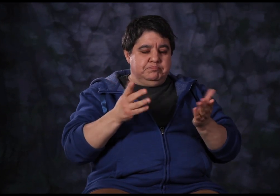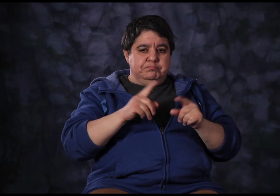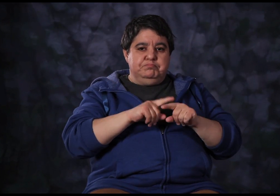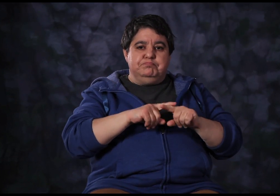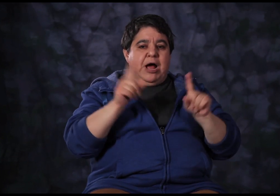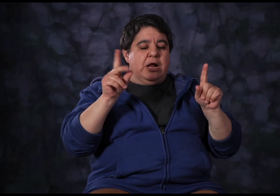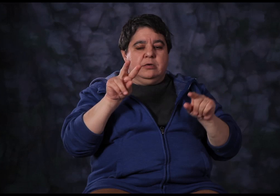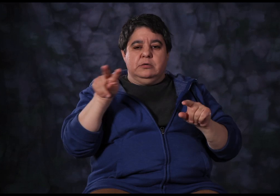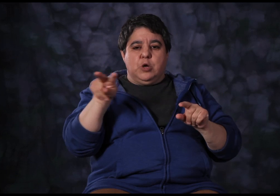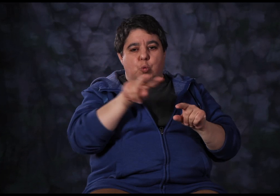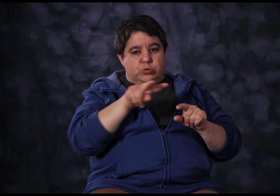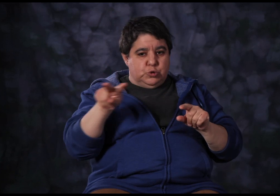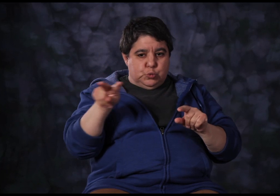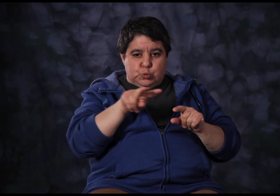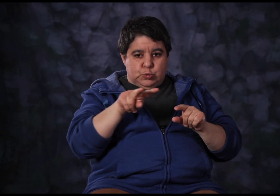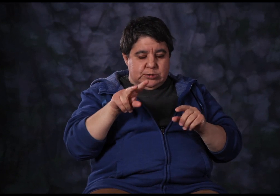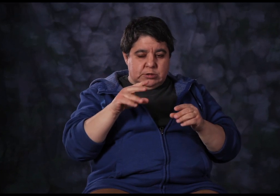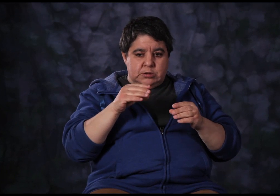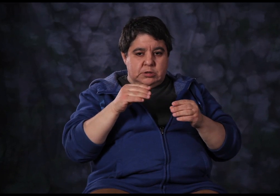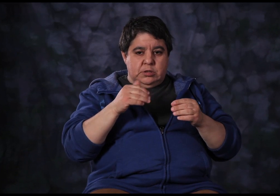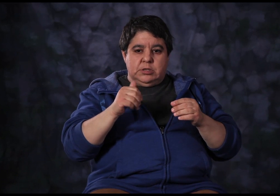But it was hurting me and others at the same time.